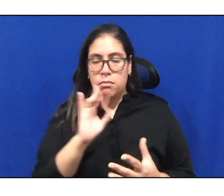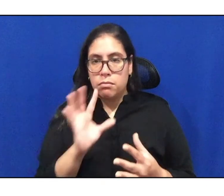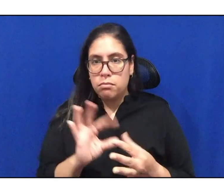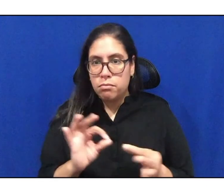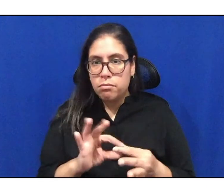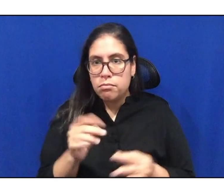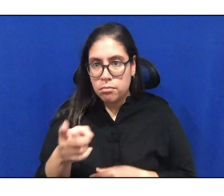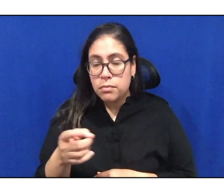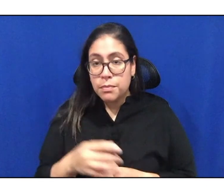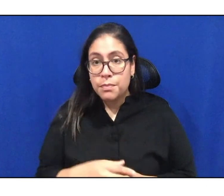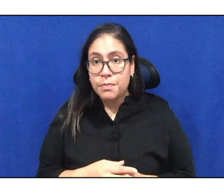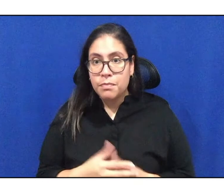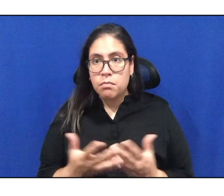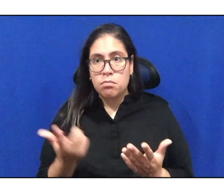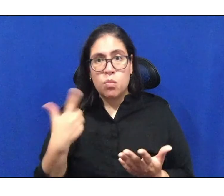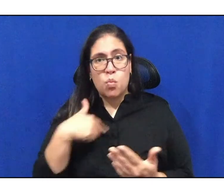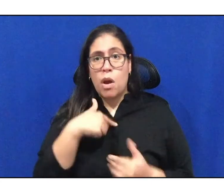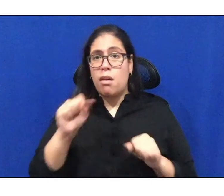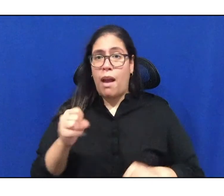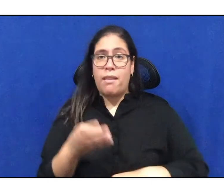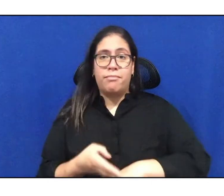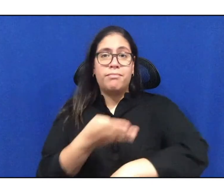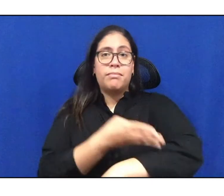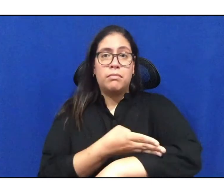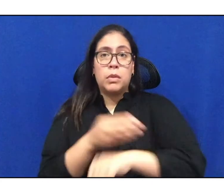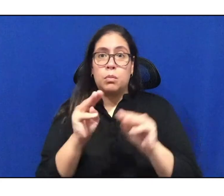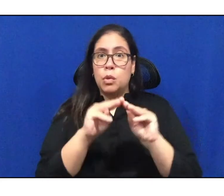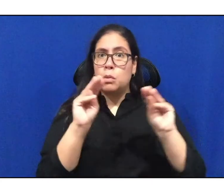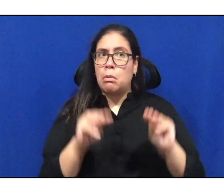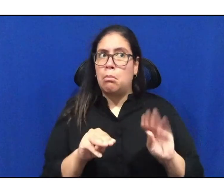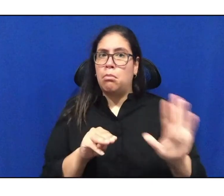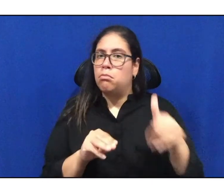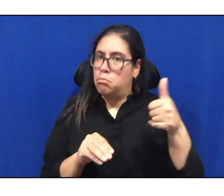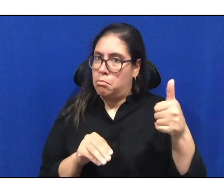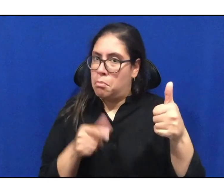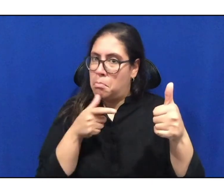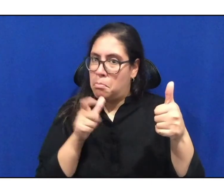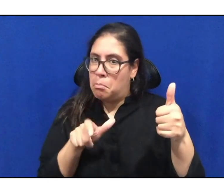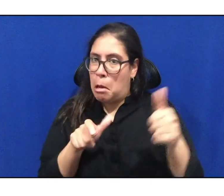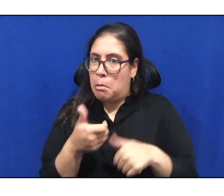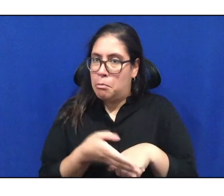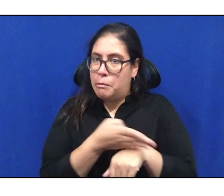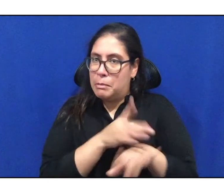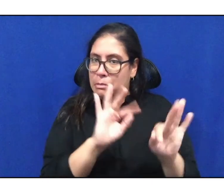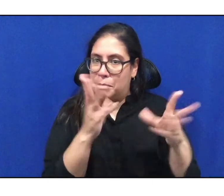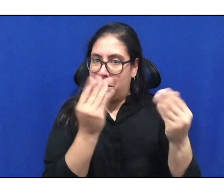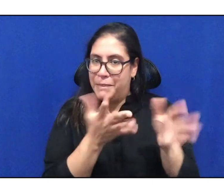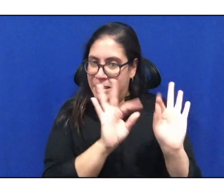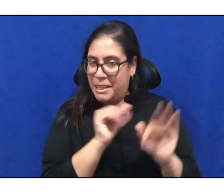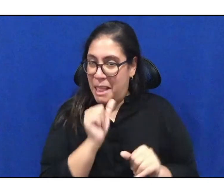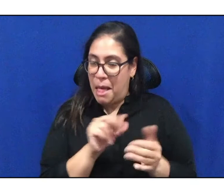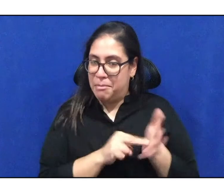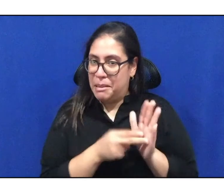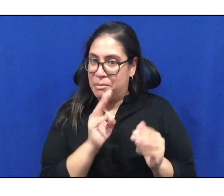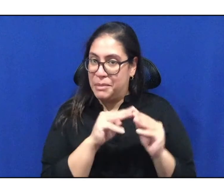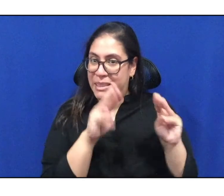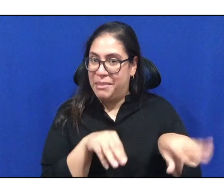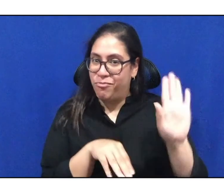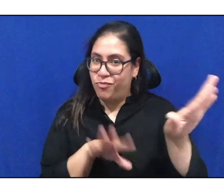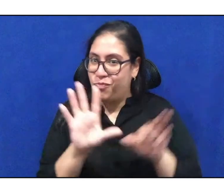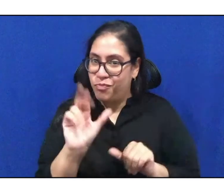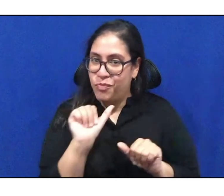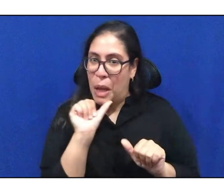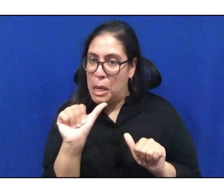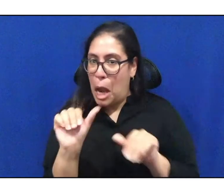that we can do better. Not at the museum. I think the museum's doing great, and I think I did Thank right you. with my comments. No shade here.